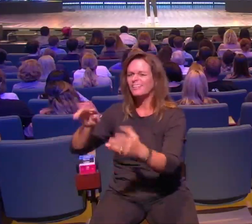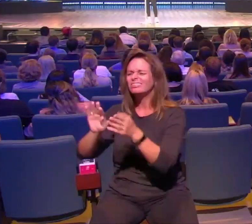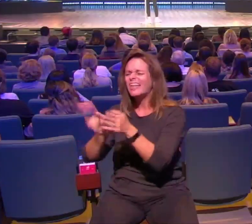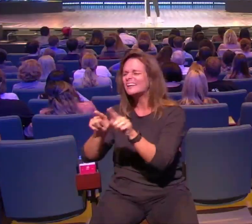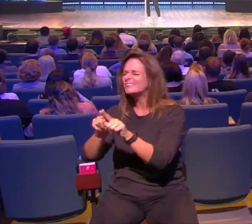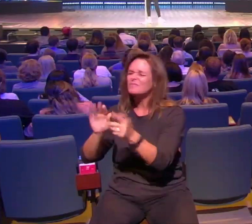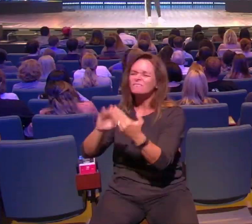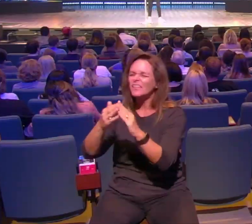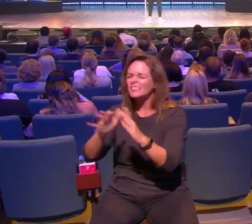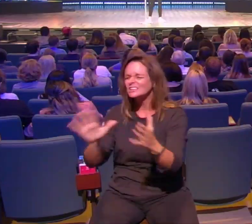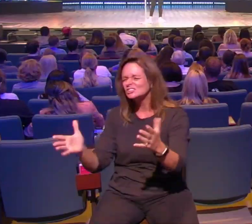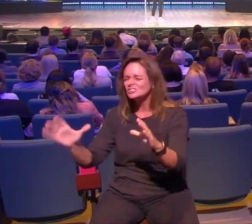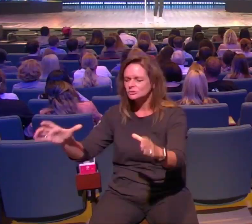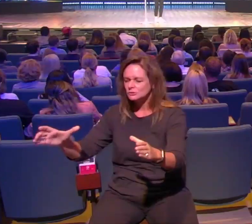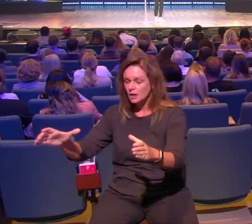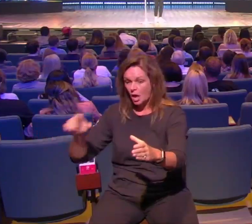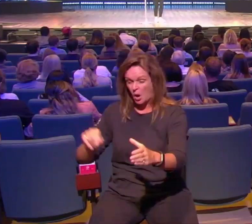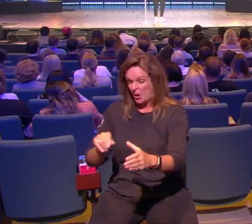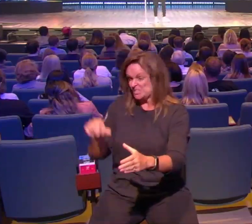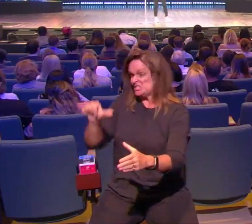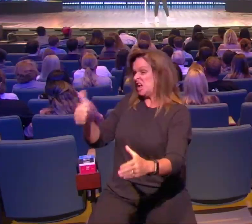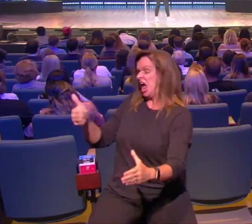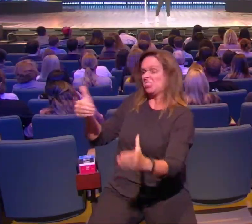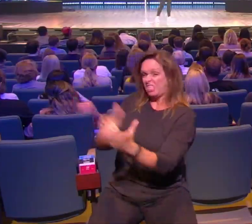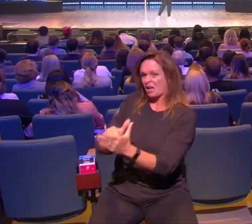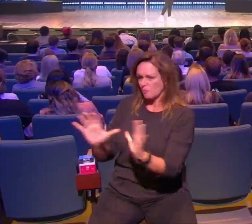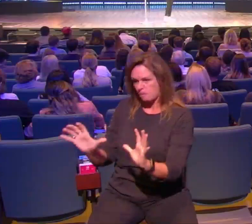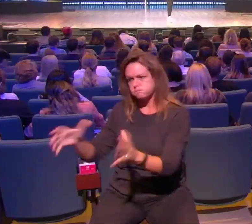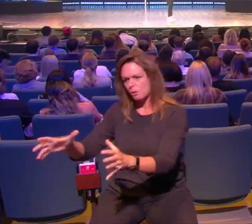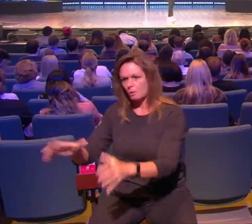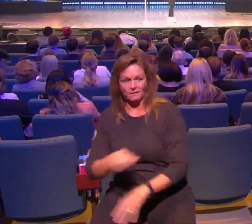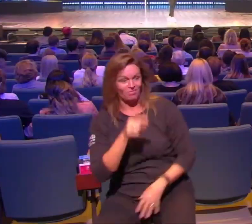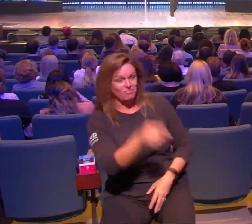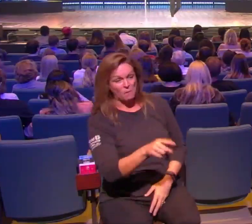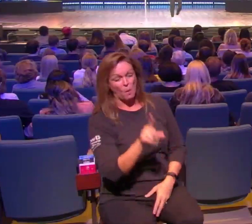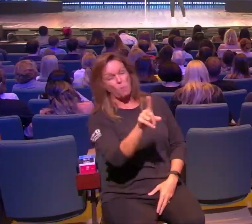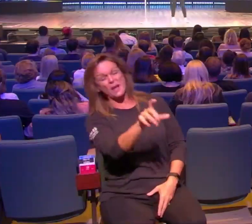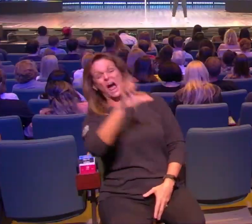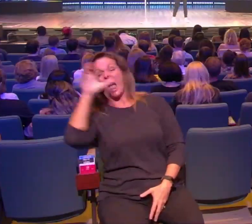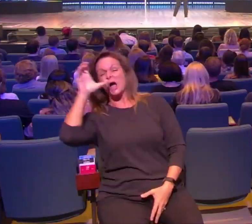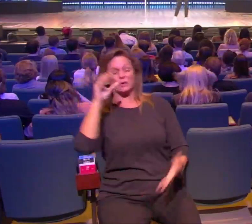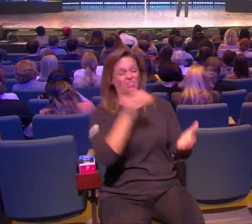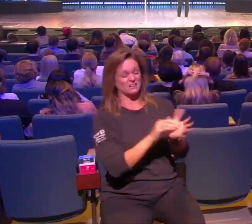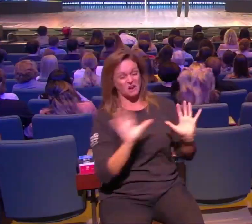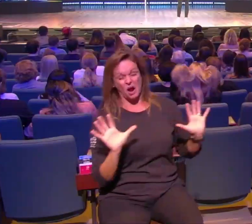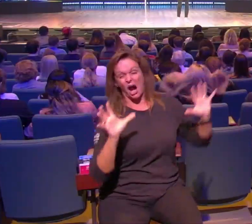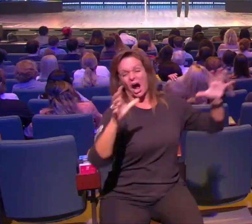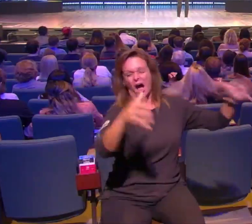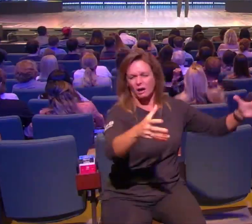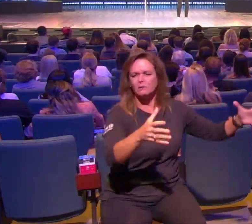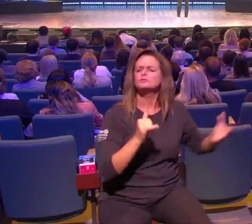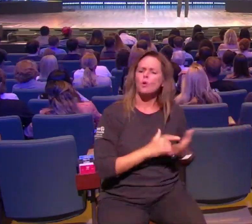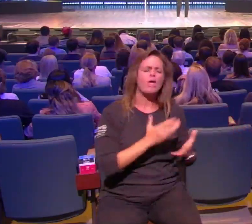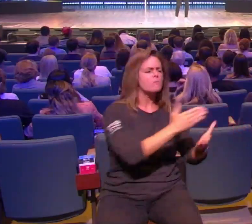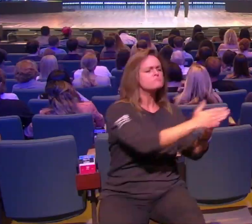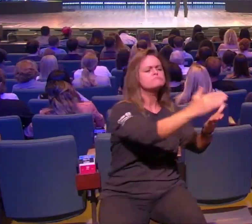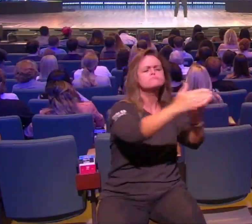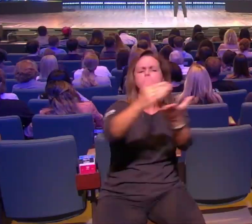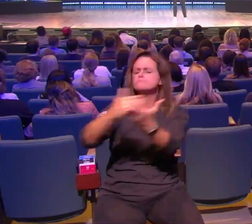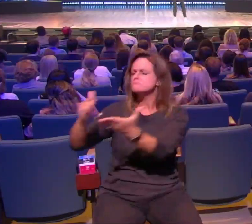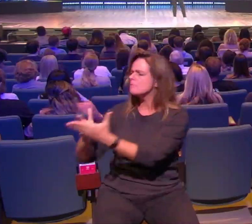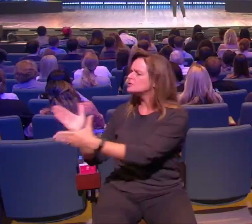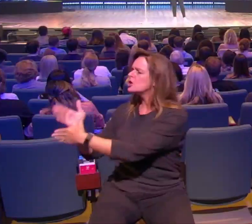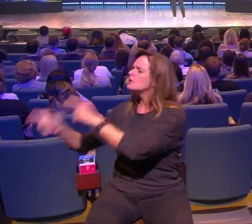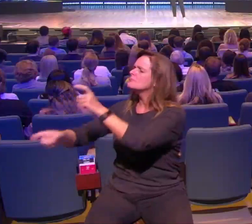that was building in the camp. God was getting ready to do something new. The day that they had dreamed of was finally arrived, and the 40 years